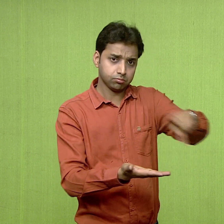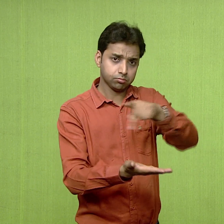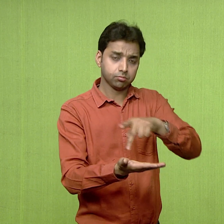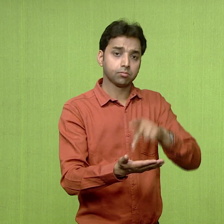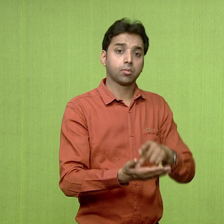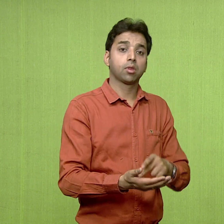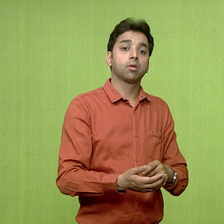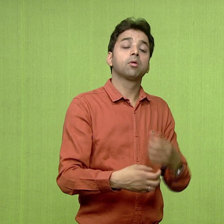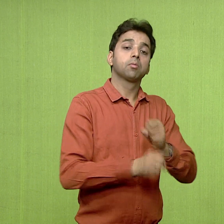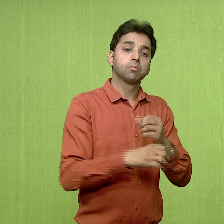making metal object,